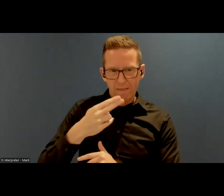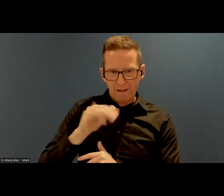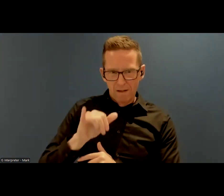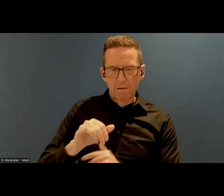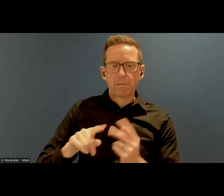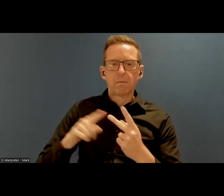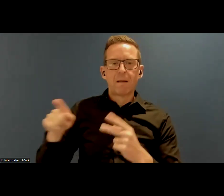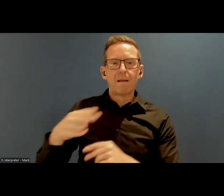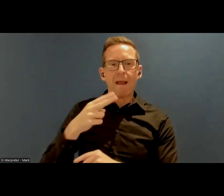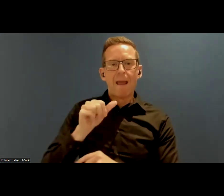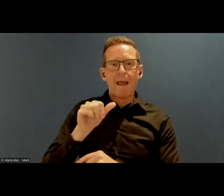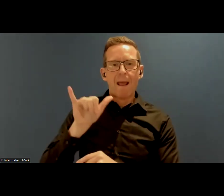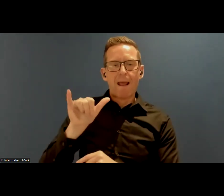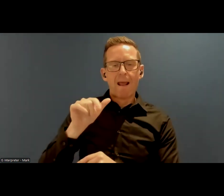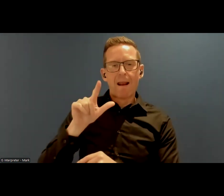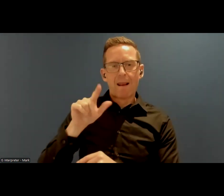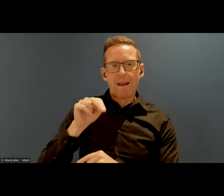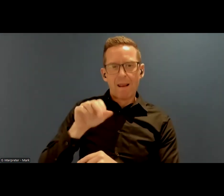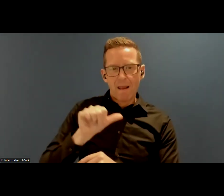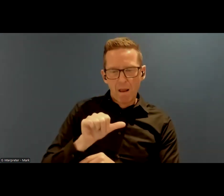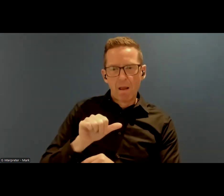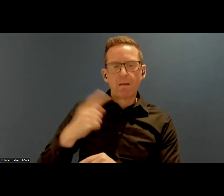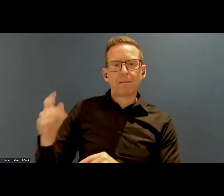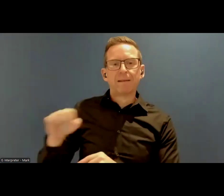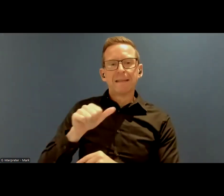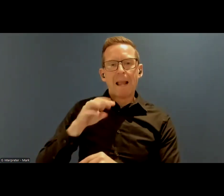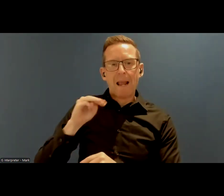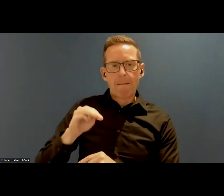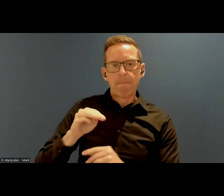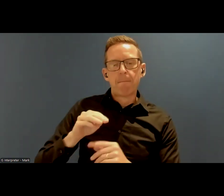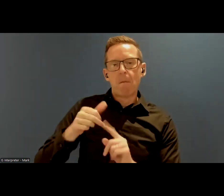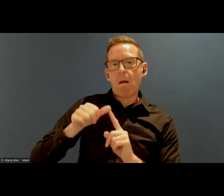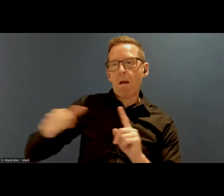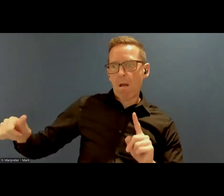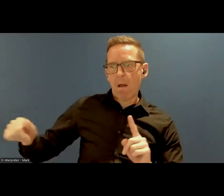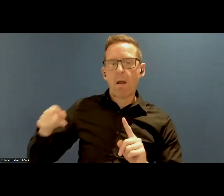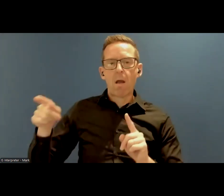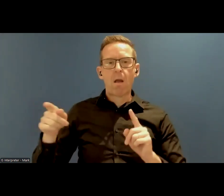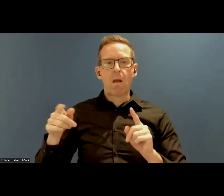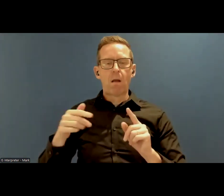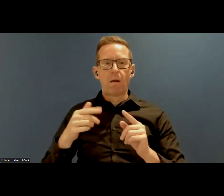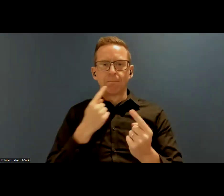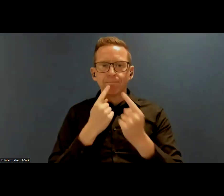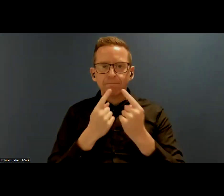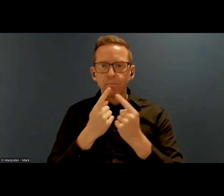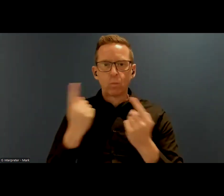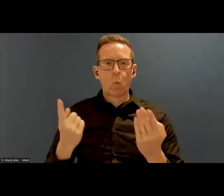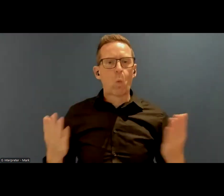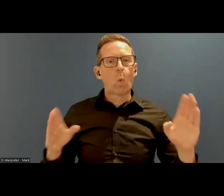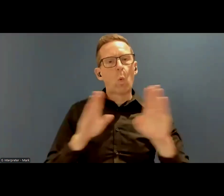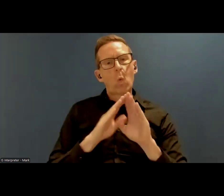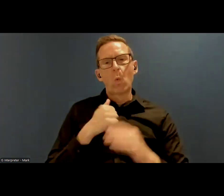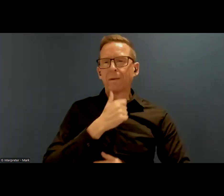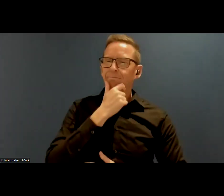but not least, Samuel. So the floor is for each of you for your closing reflections on what